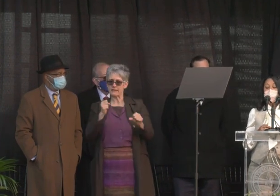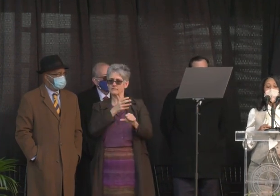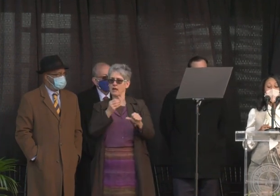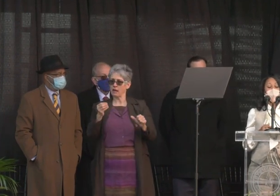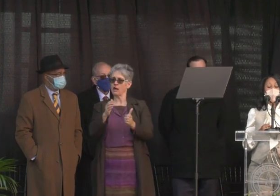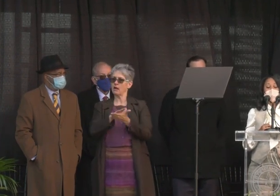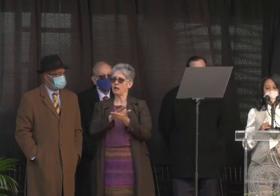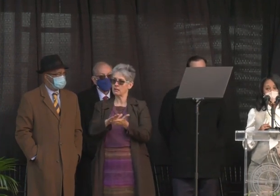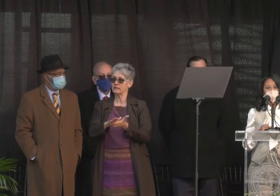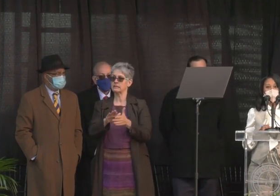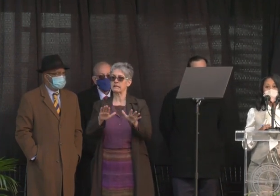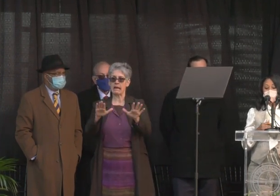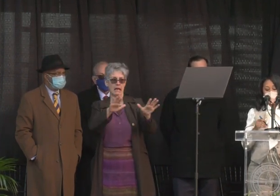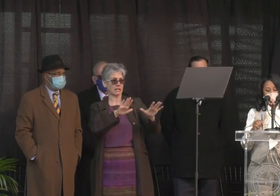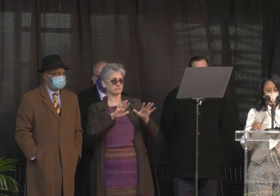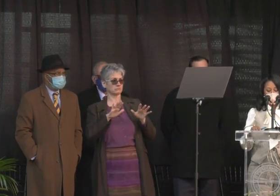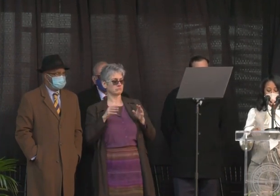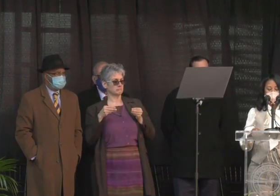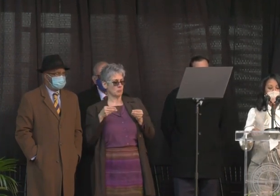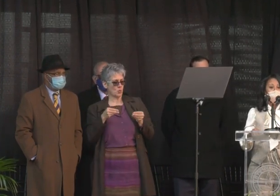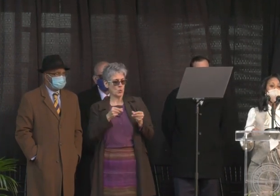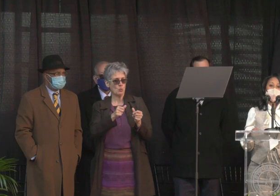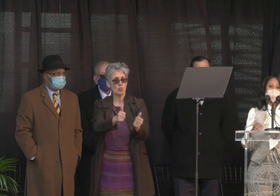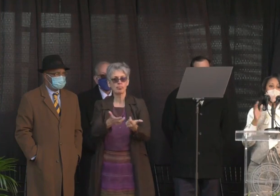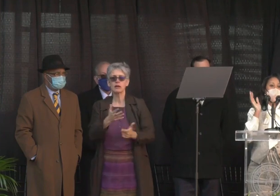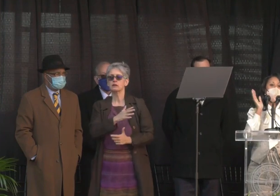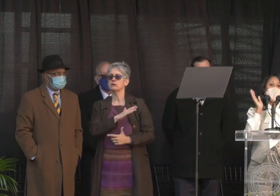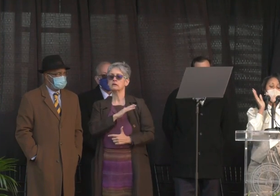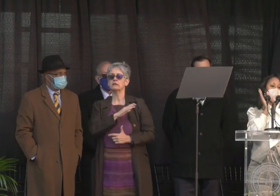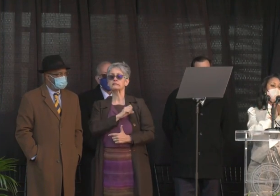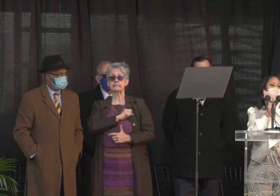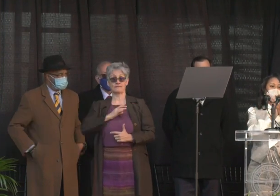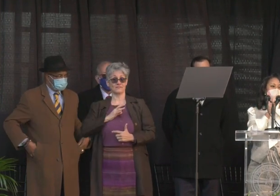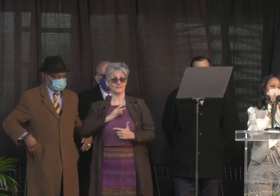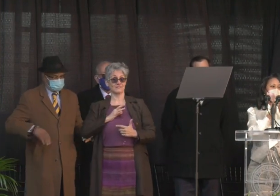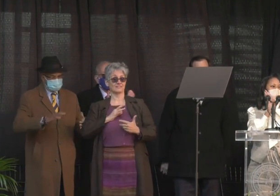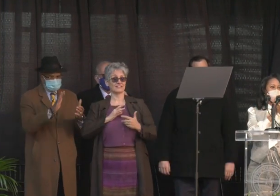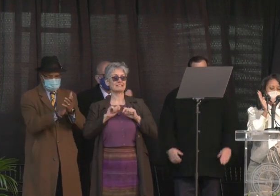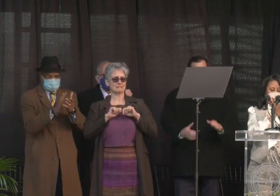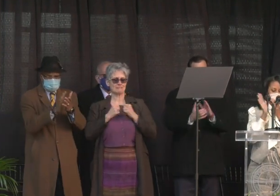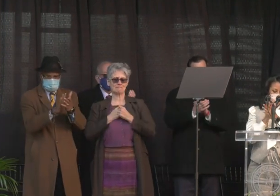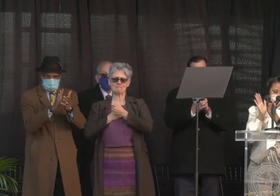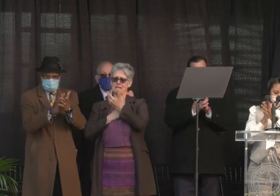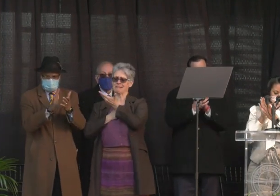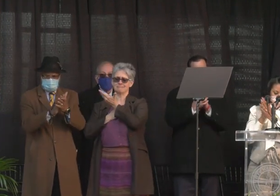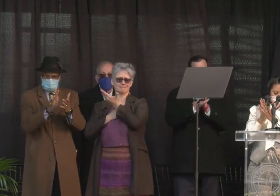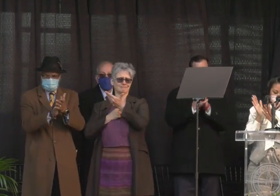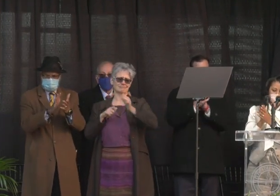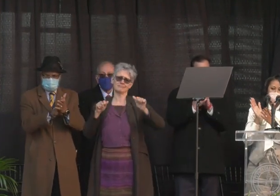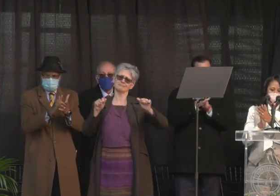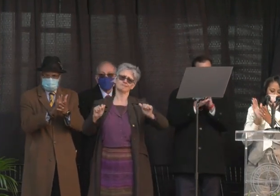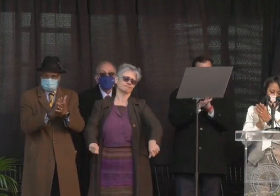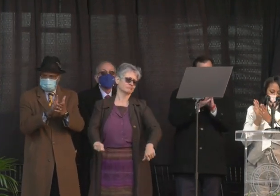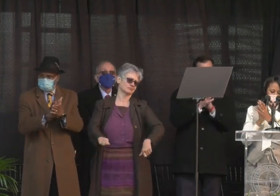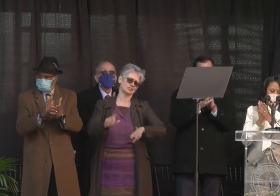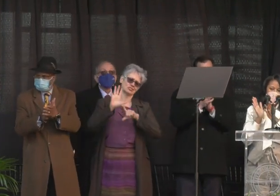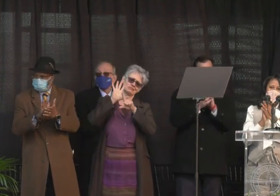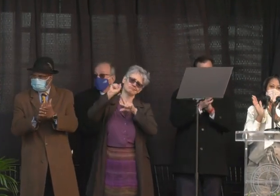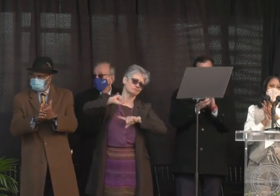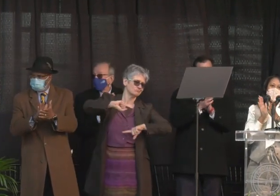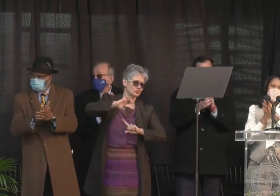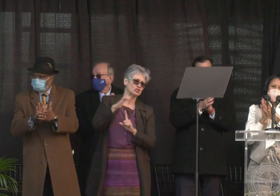We have a very capable city team, and they all deserve our gratitude for today. Thank you so